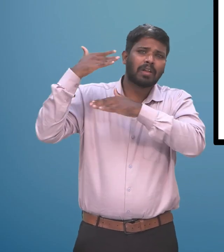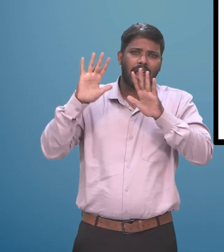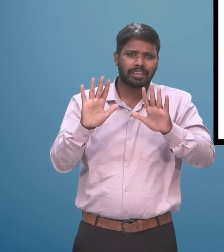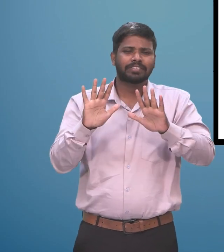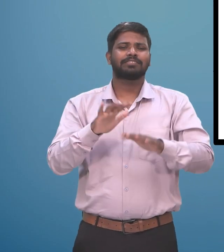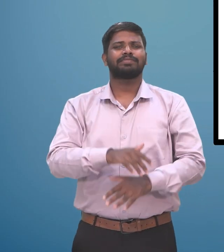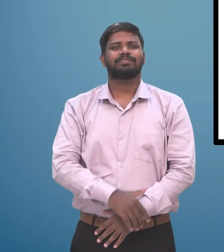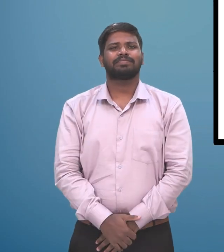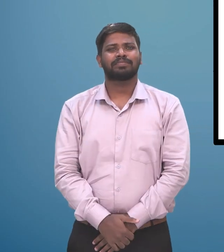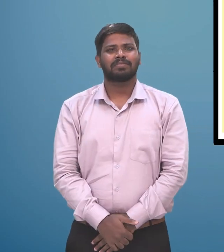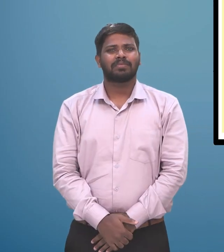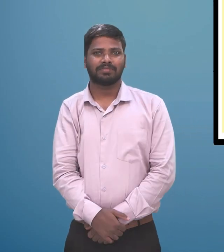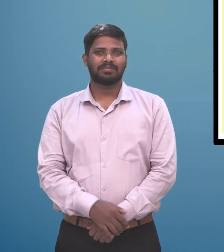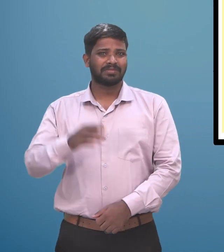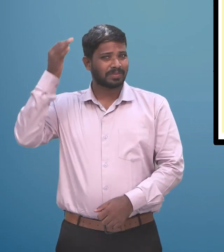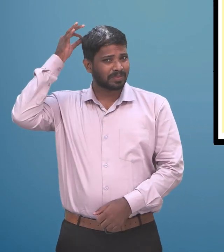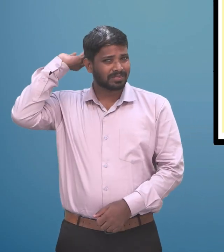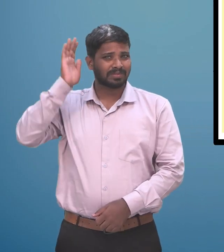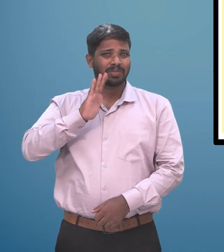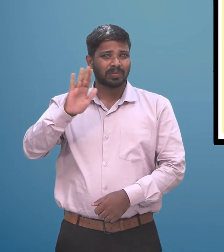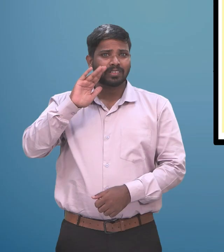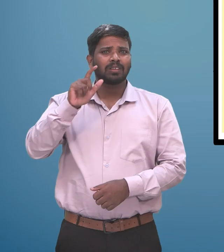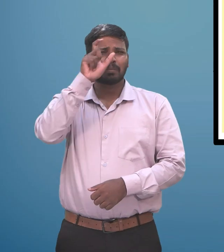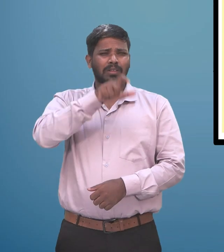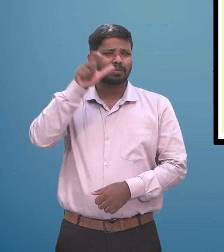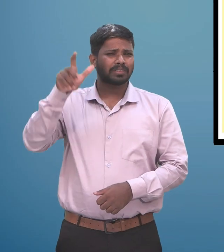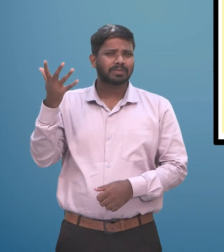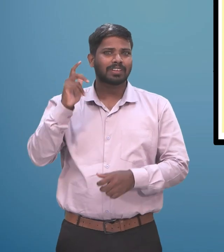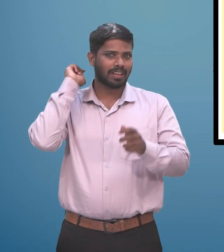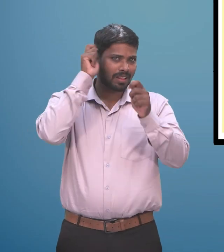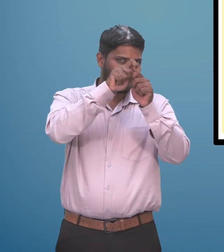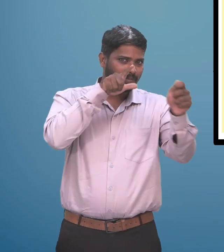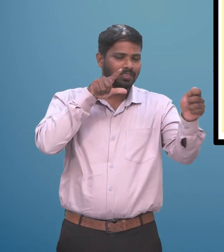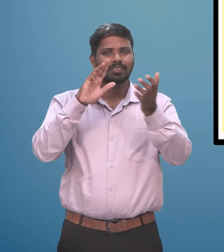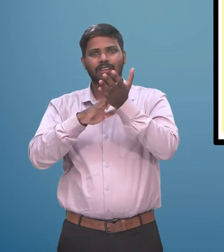figures of the past. These two long Sanskrit poems,